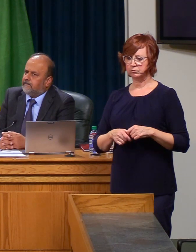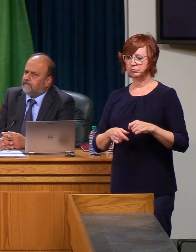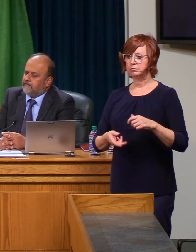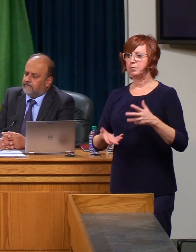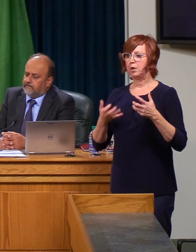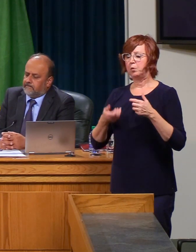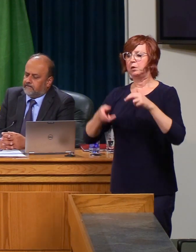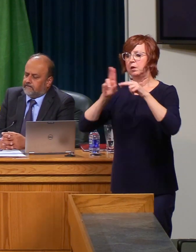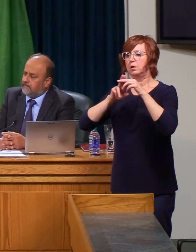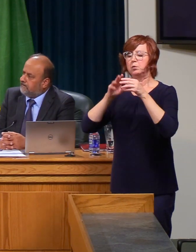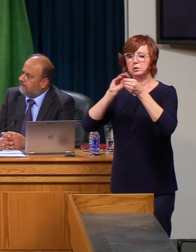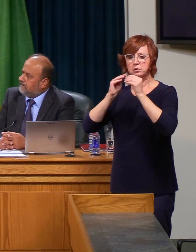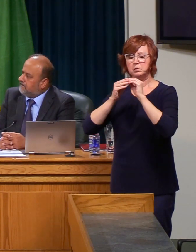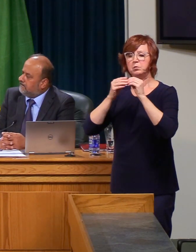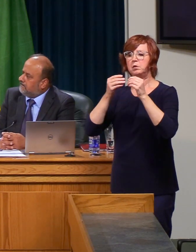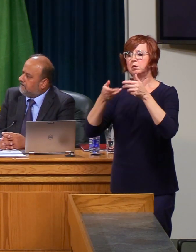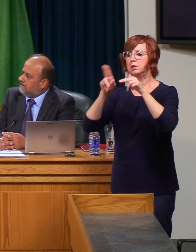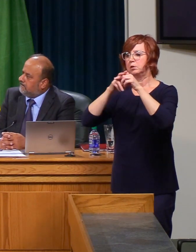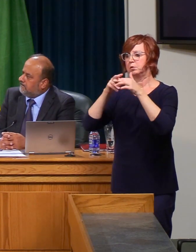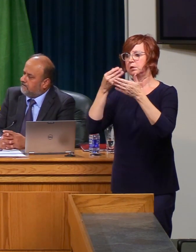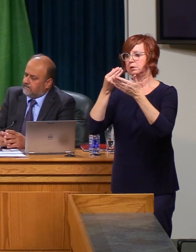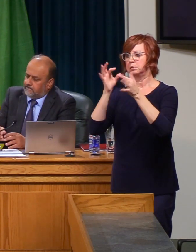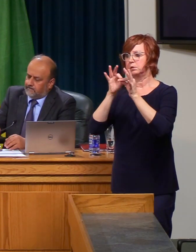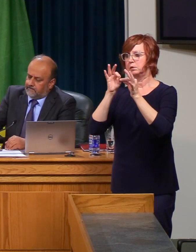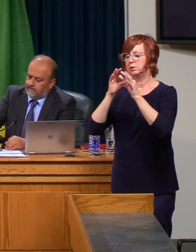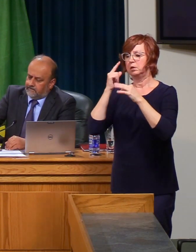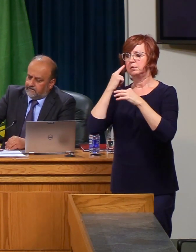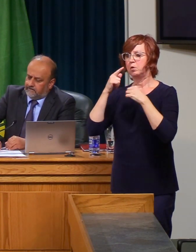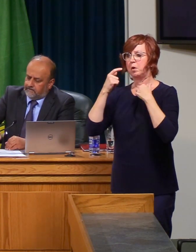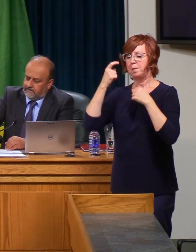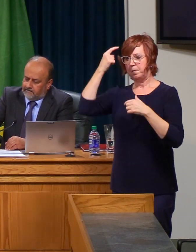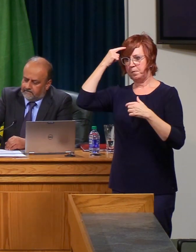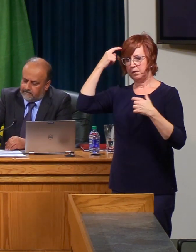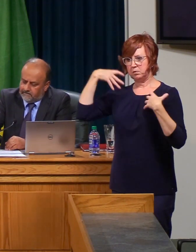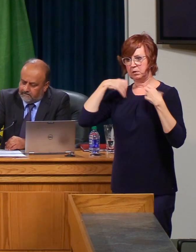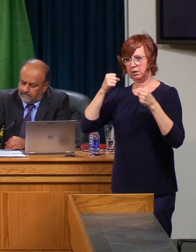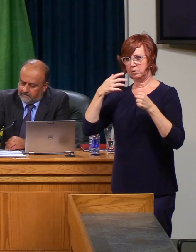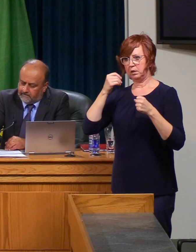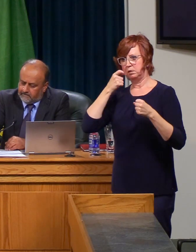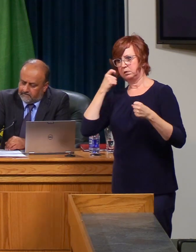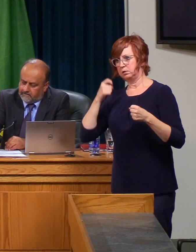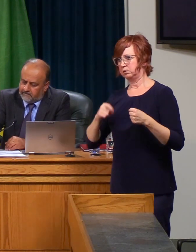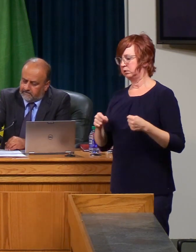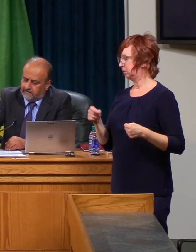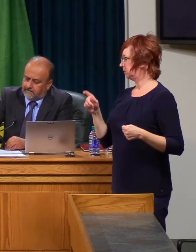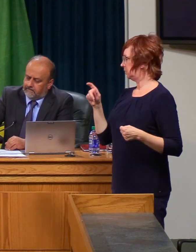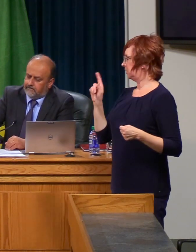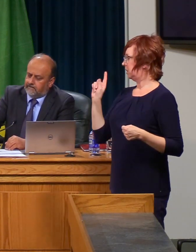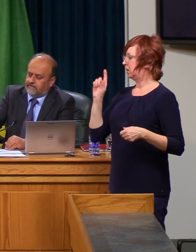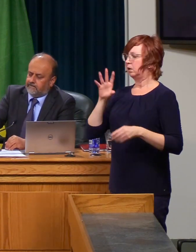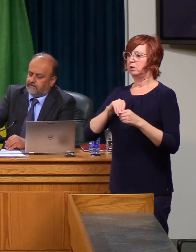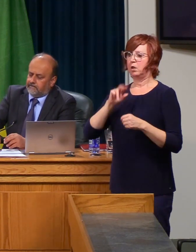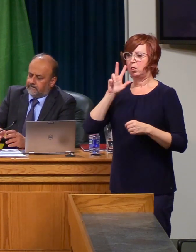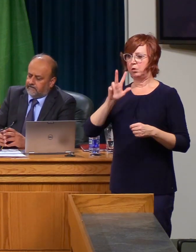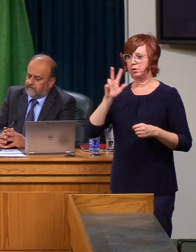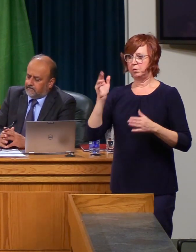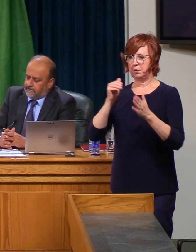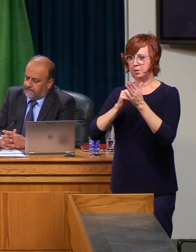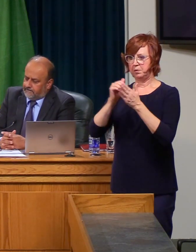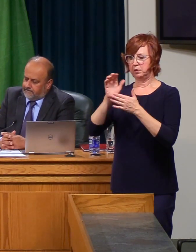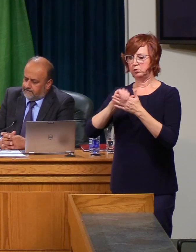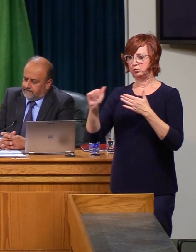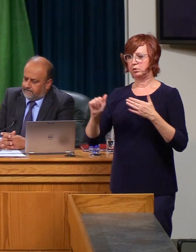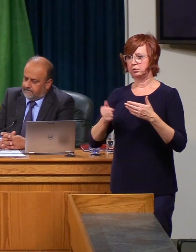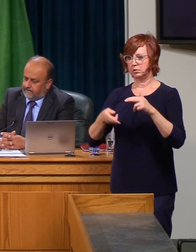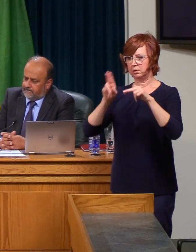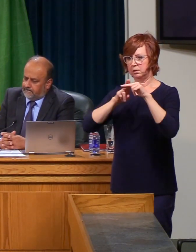health and addictions in the investment and spending intent we had in the budget the other day. Total about $33 million. $33 million